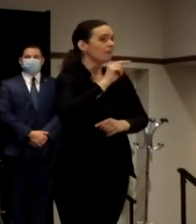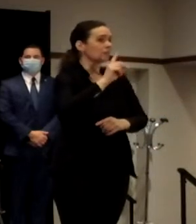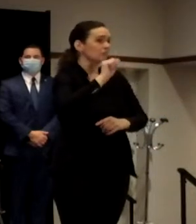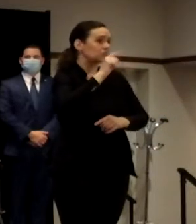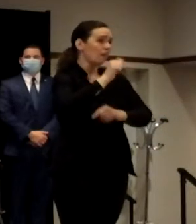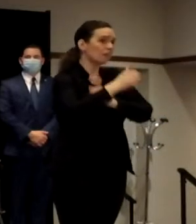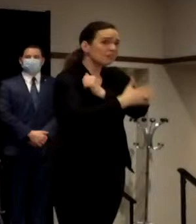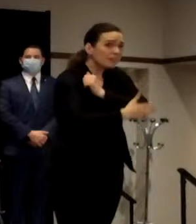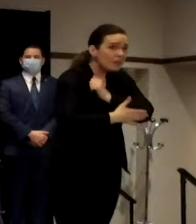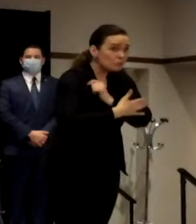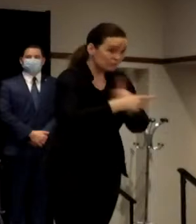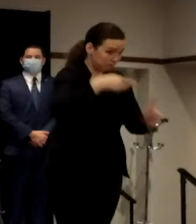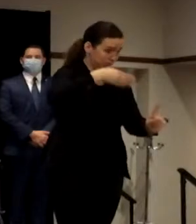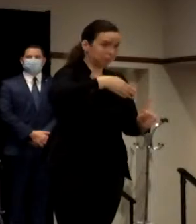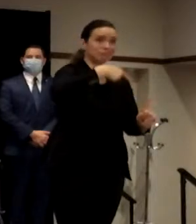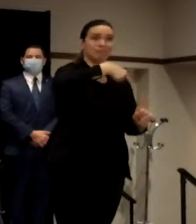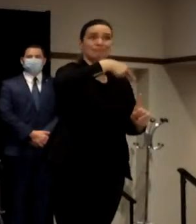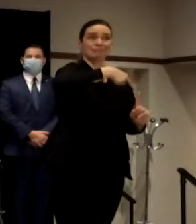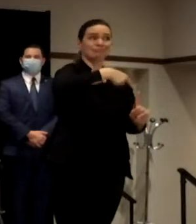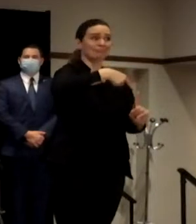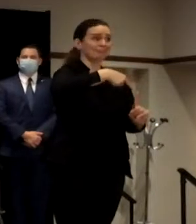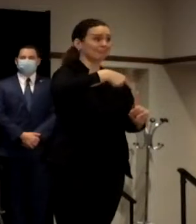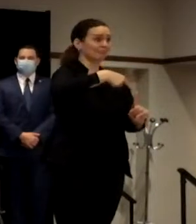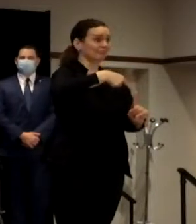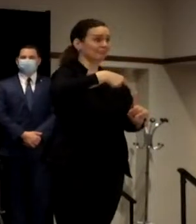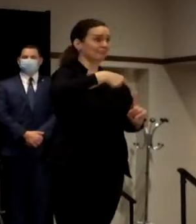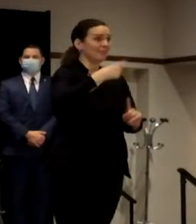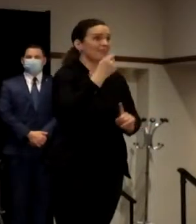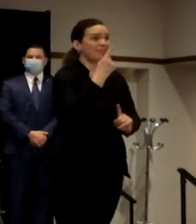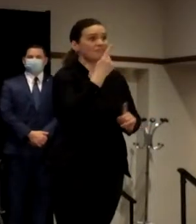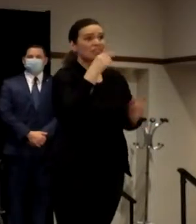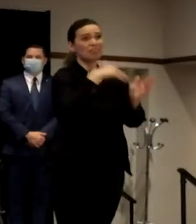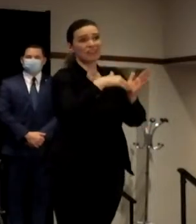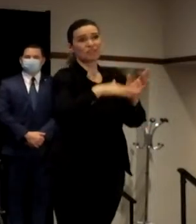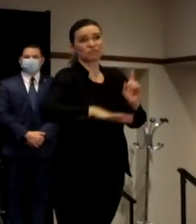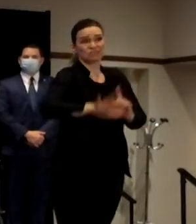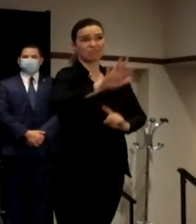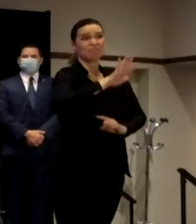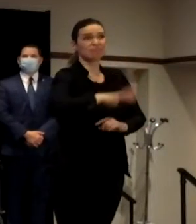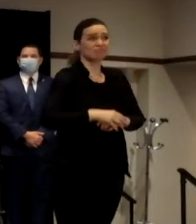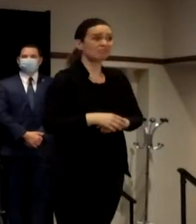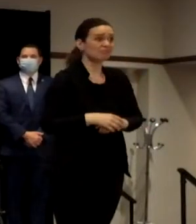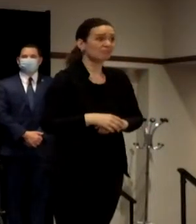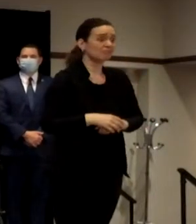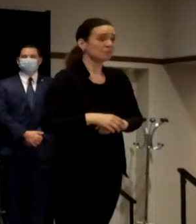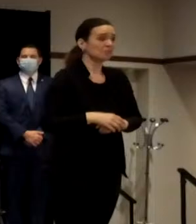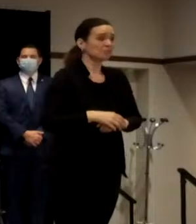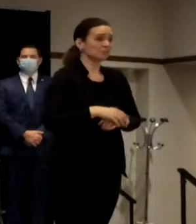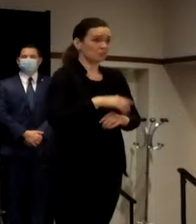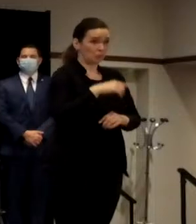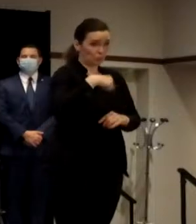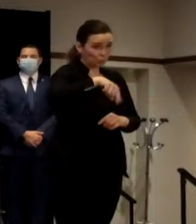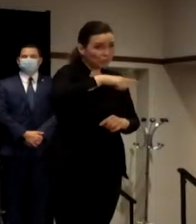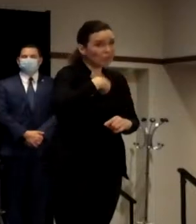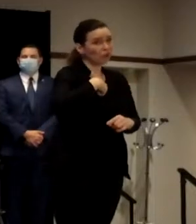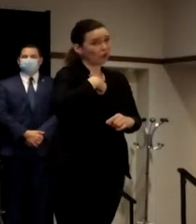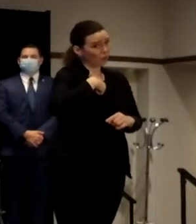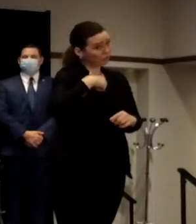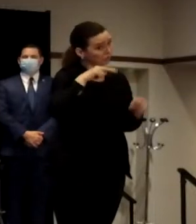Education. About a little bit over 10, almost 11,000 kids who are reported as students with